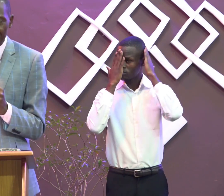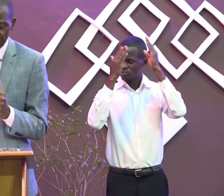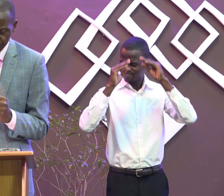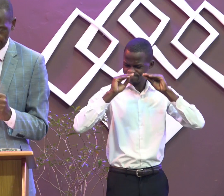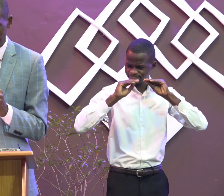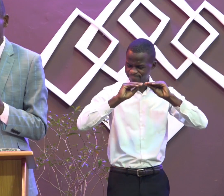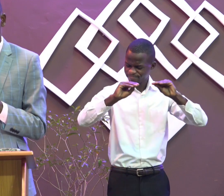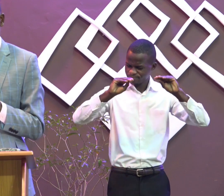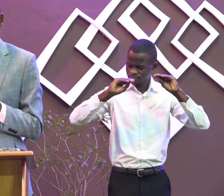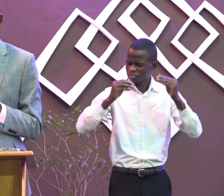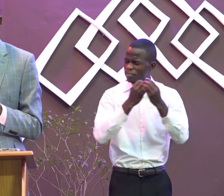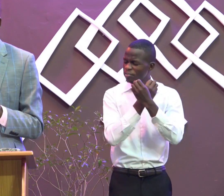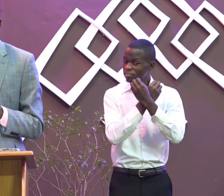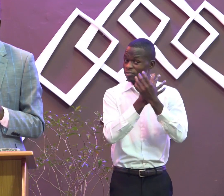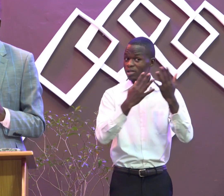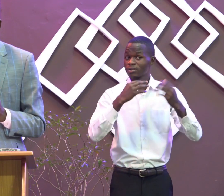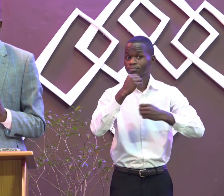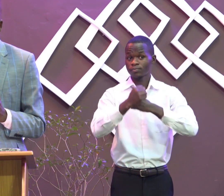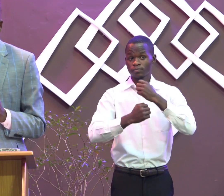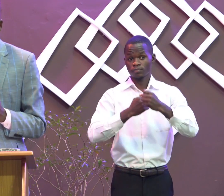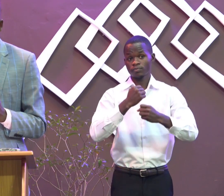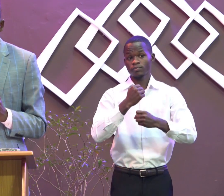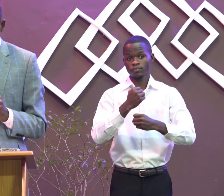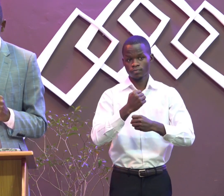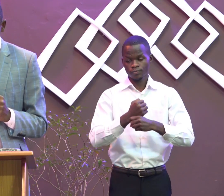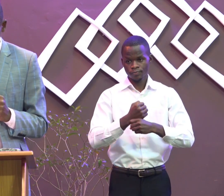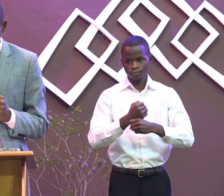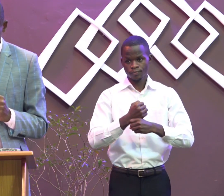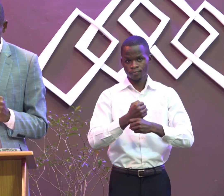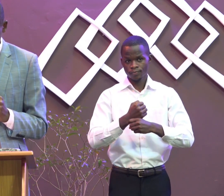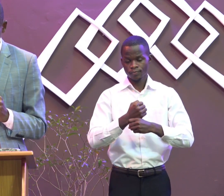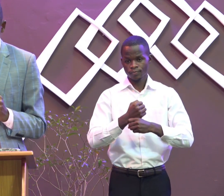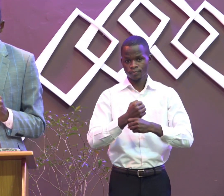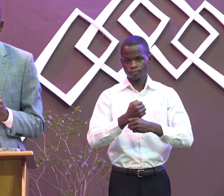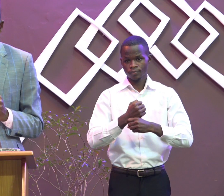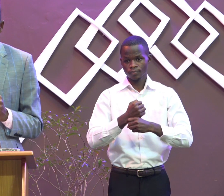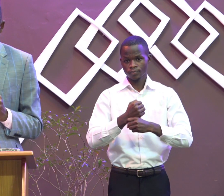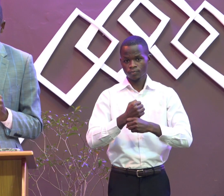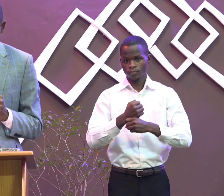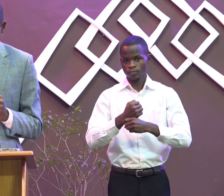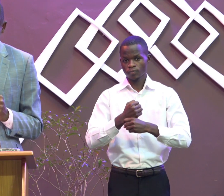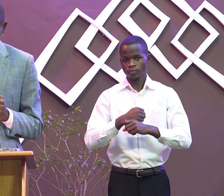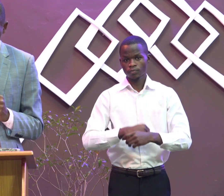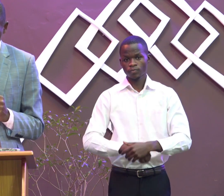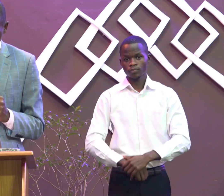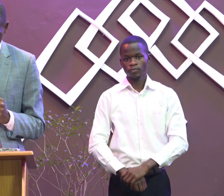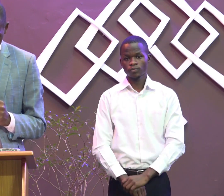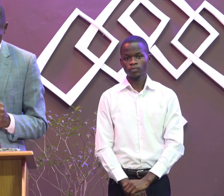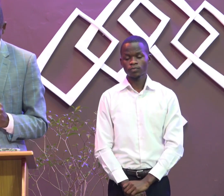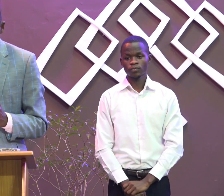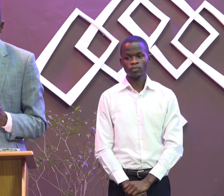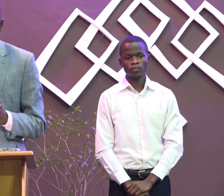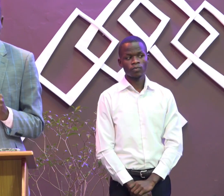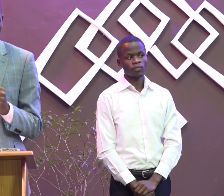emyaka mingi. We sat down as ministers under him for many years when he was teaching